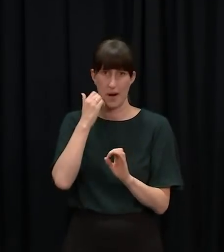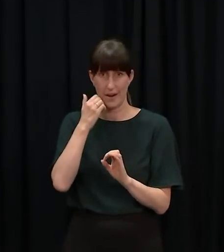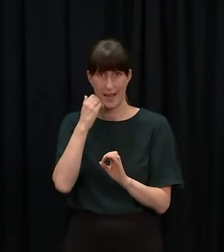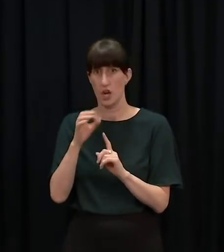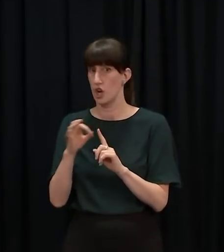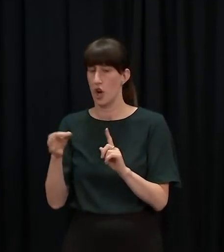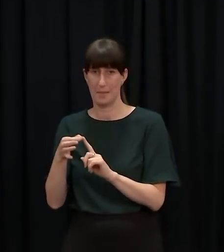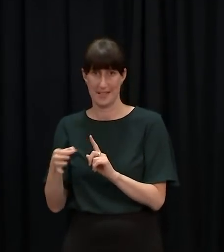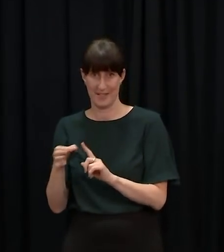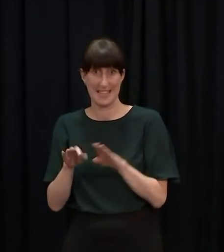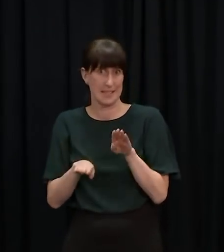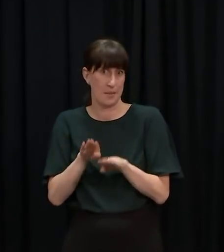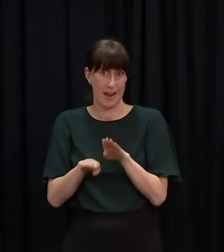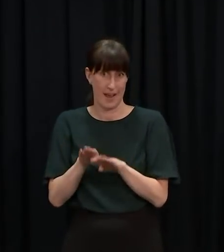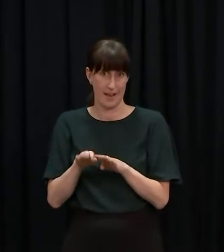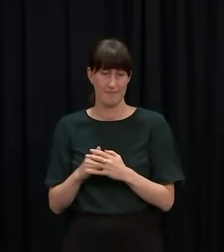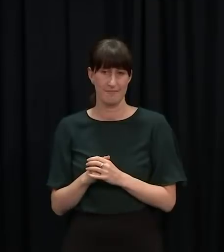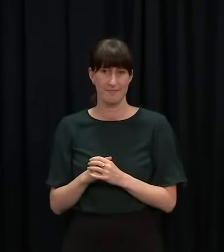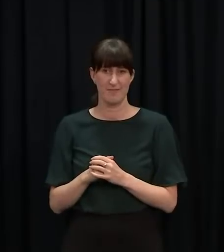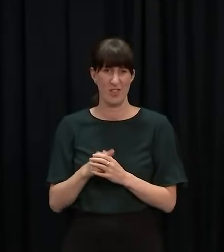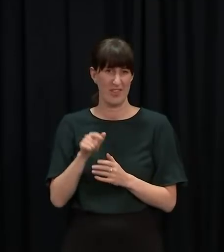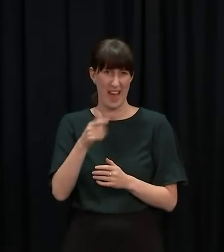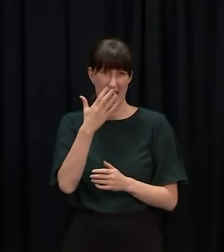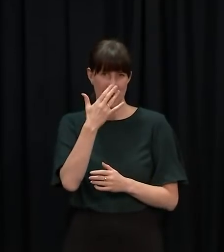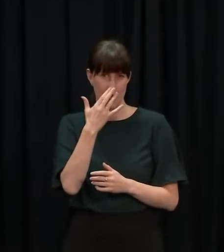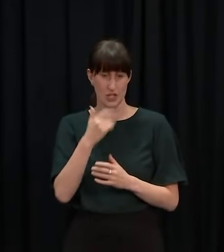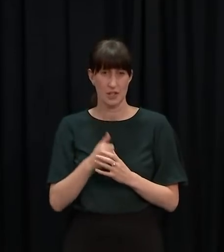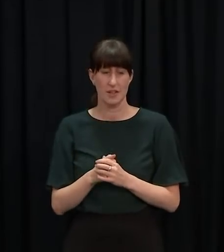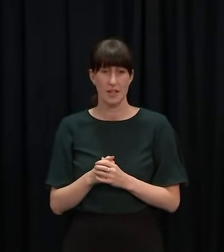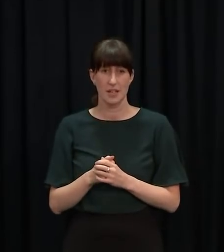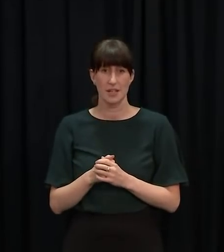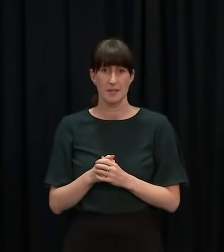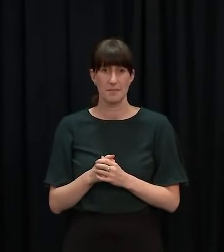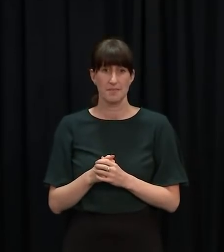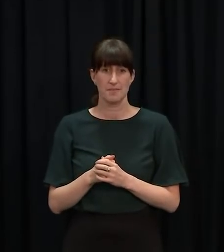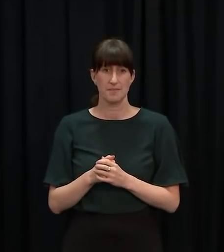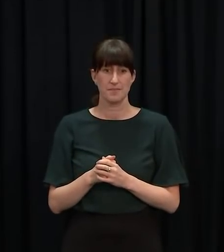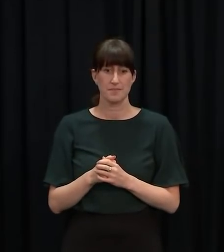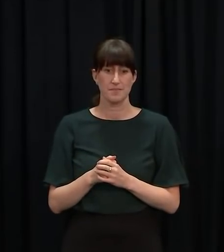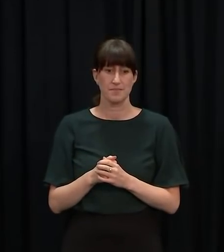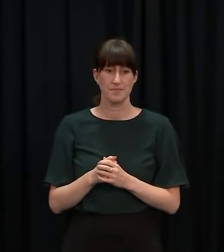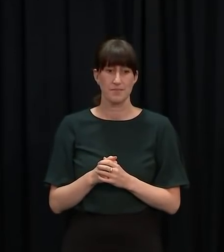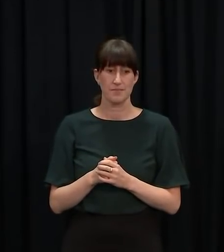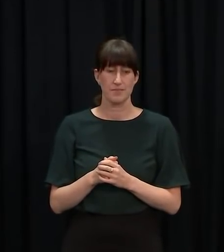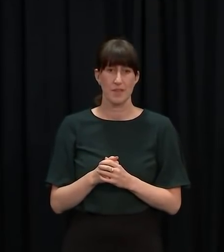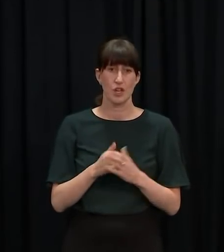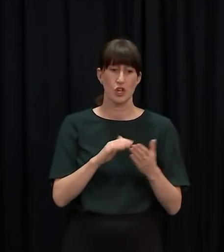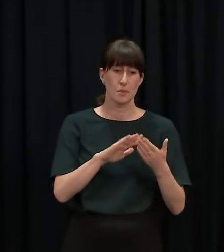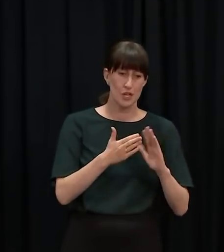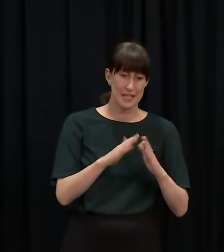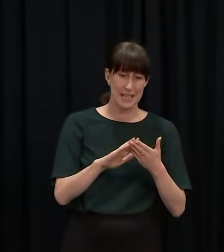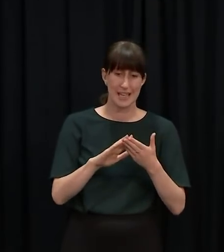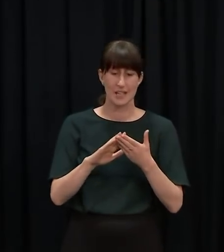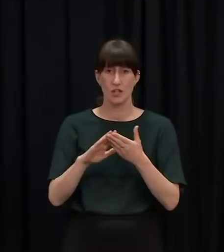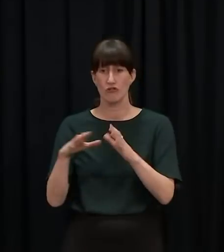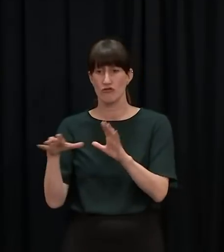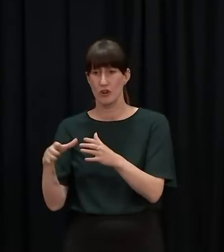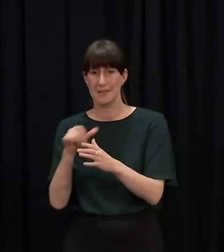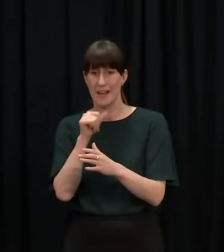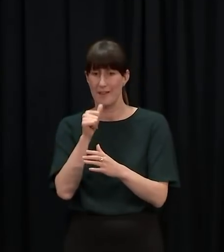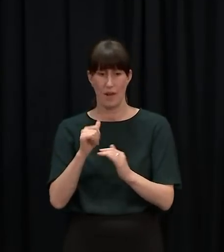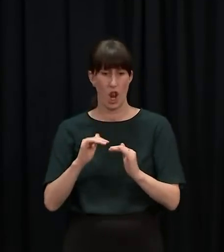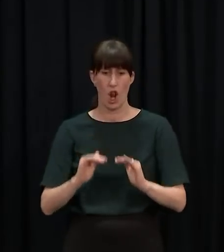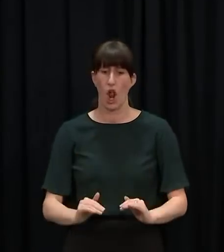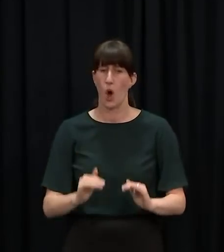want to be. It's no good for anybody if there are communities or groups that have got low vaccination